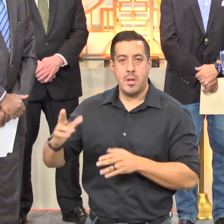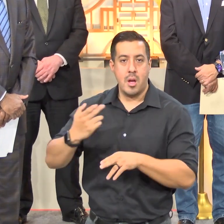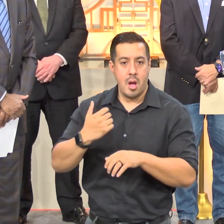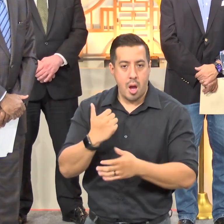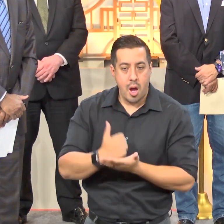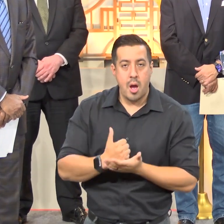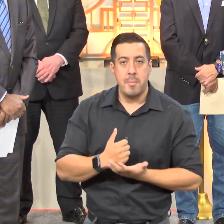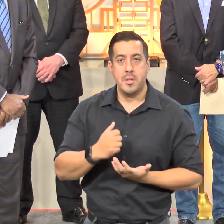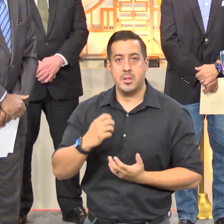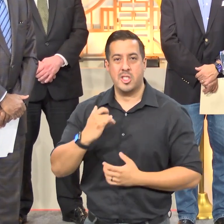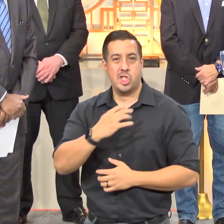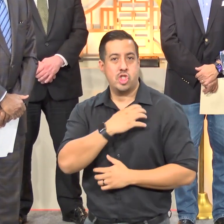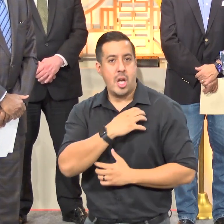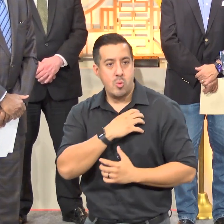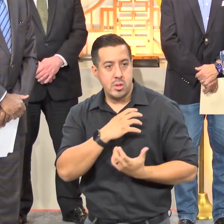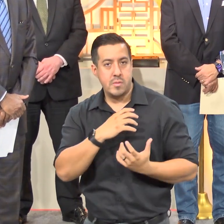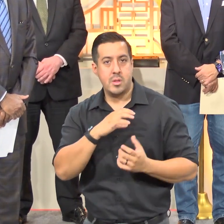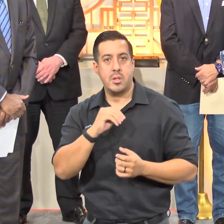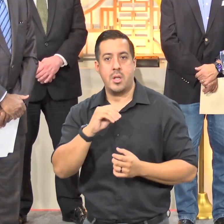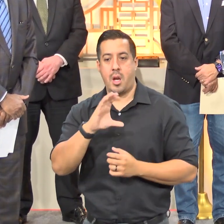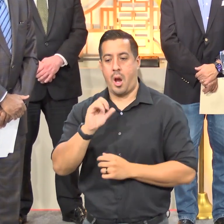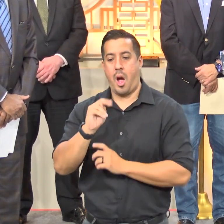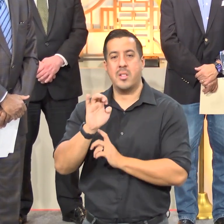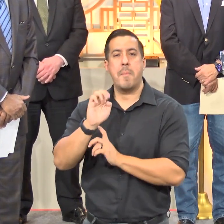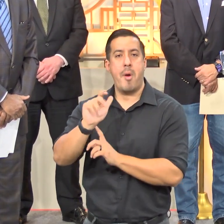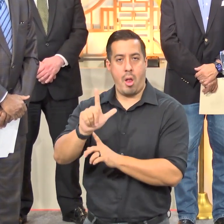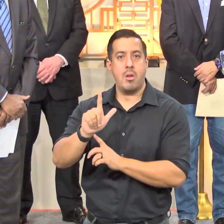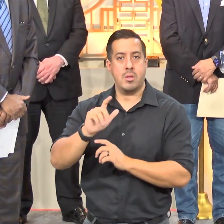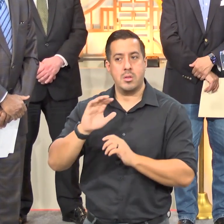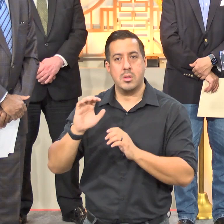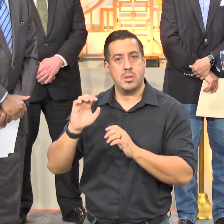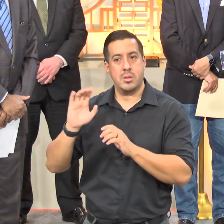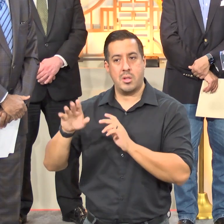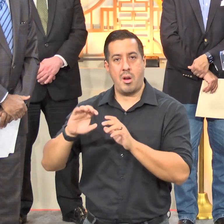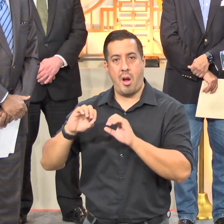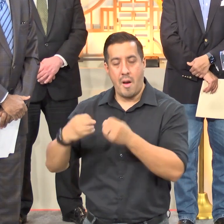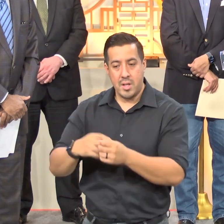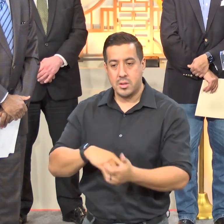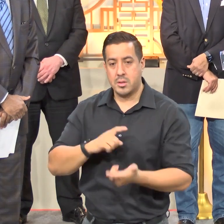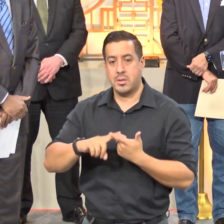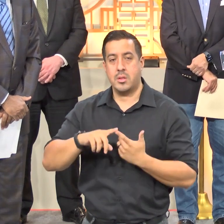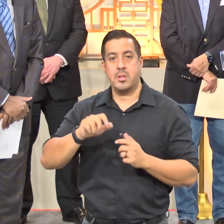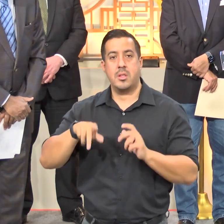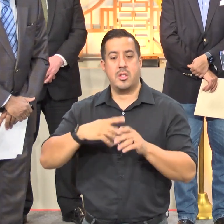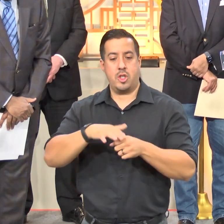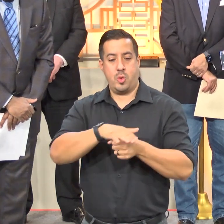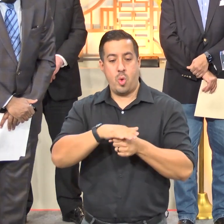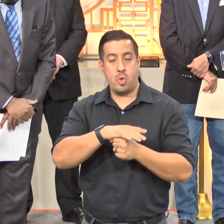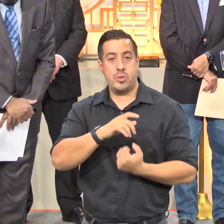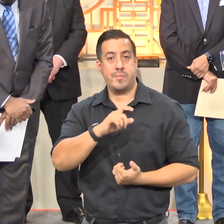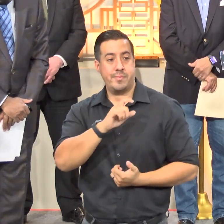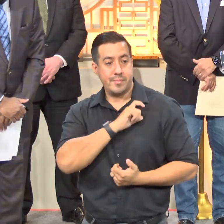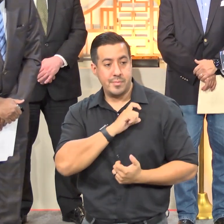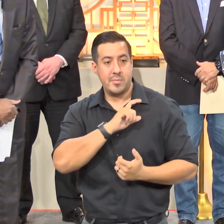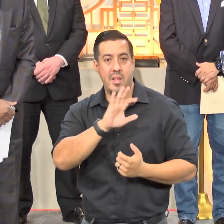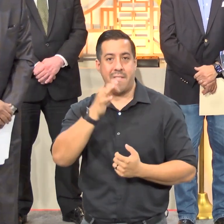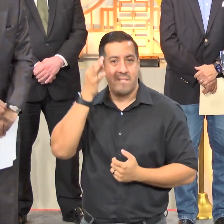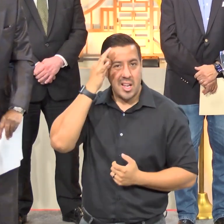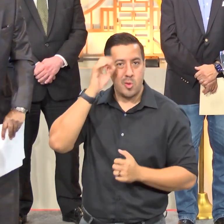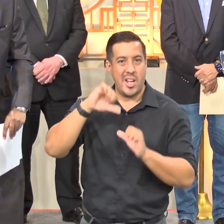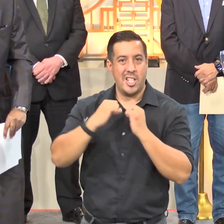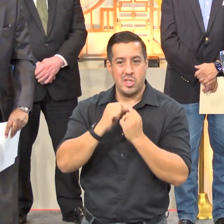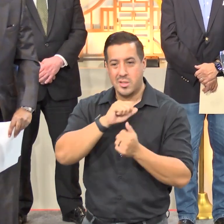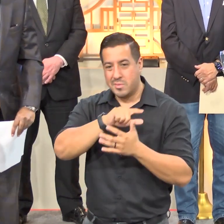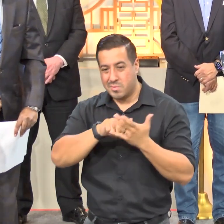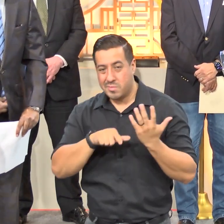the Sheriff's Department, Constable's offices, and also the various local, state, and federal law enforcement agencies. So